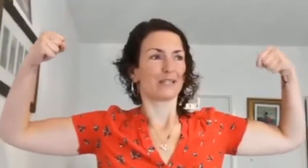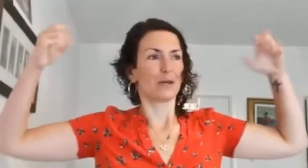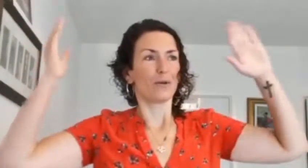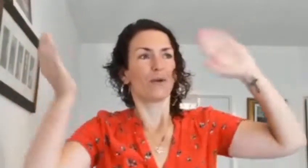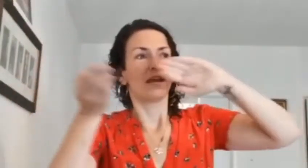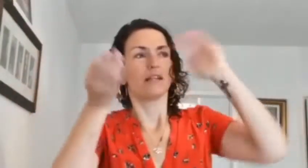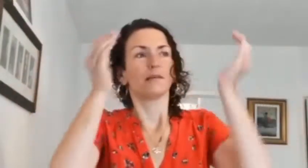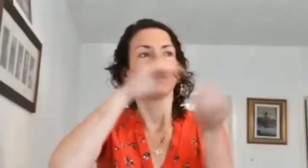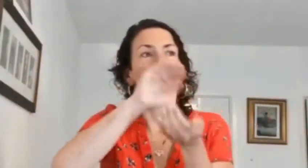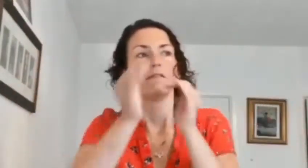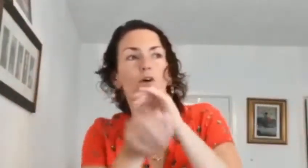bs